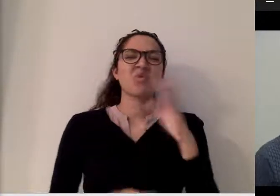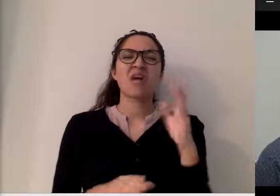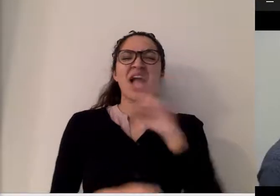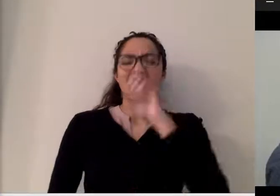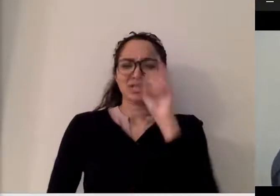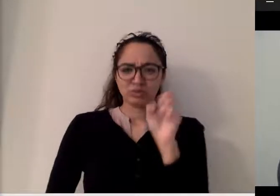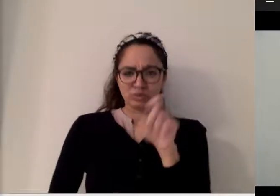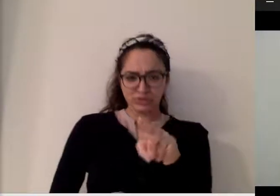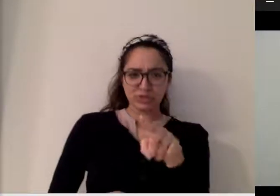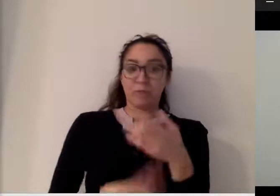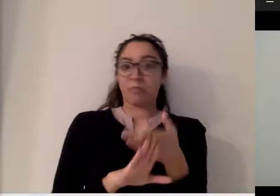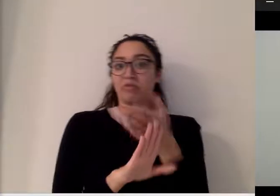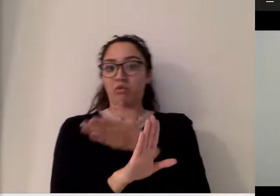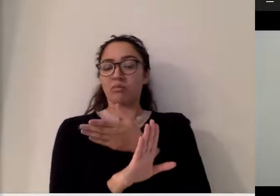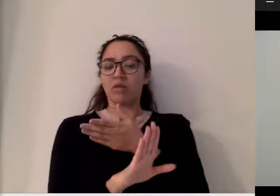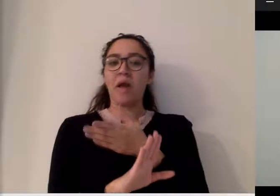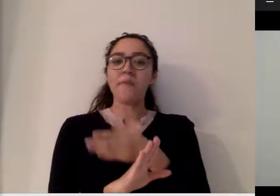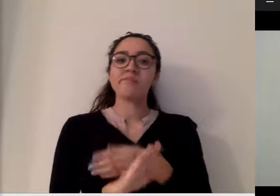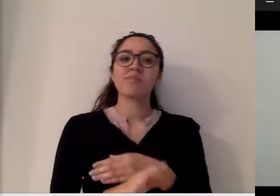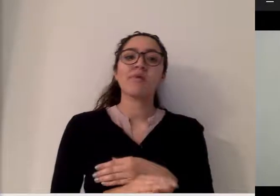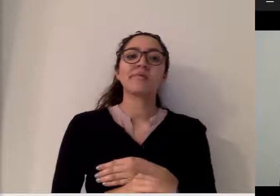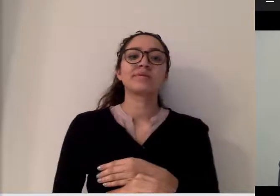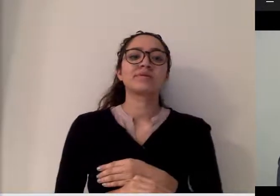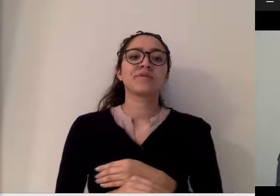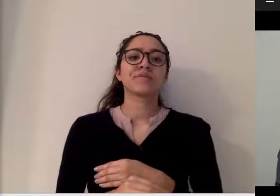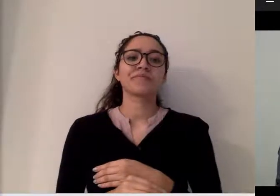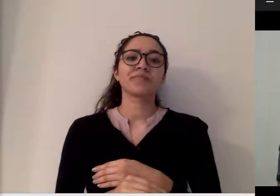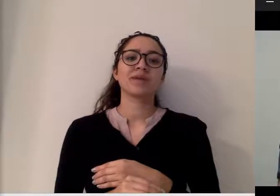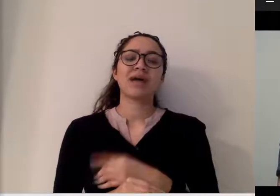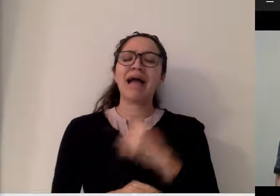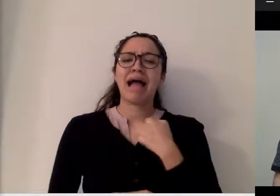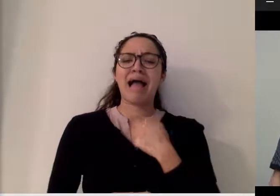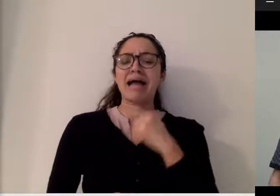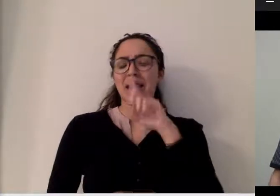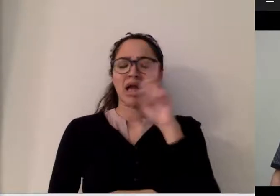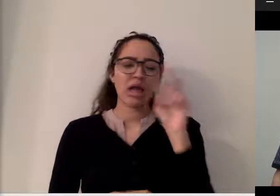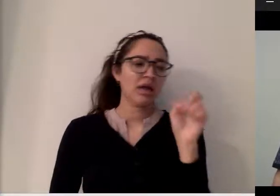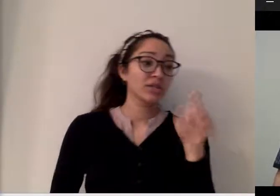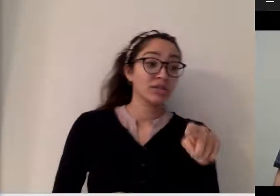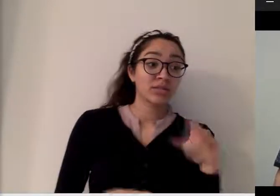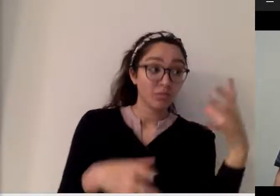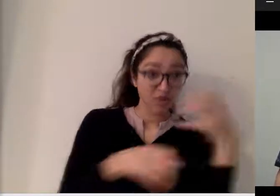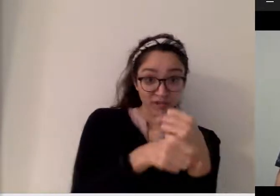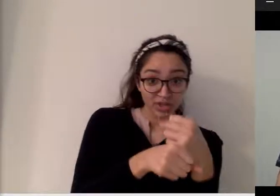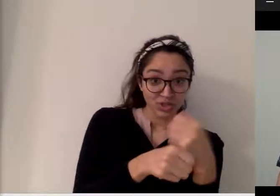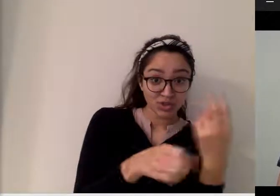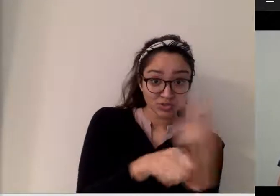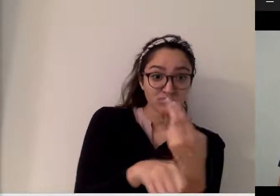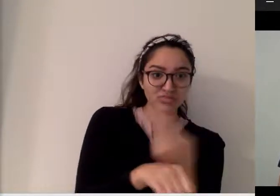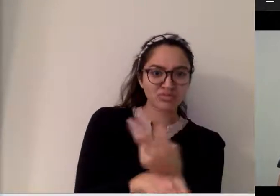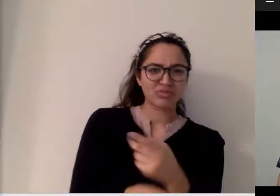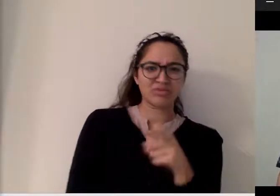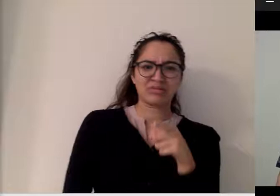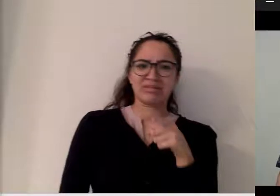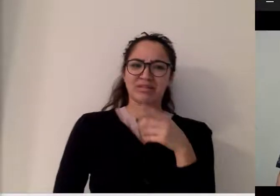have in mind here. Some people I ask, do you use abbreviations when you take notes? And they say,